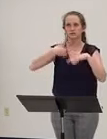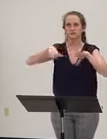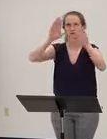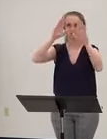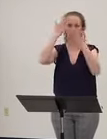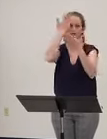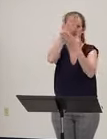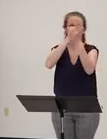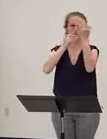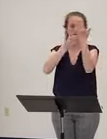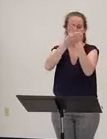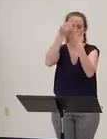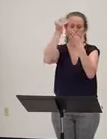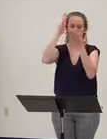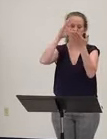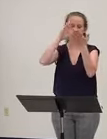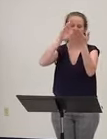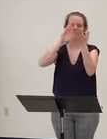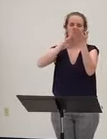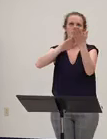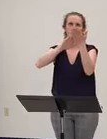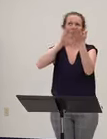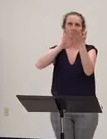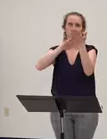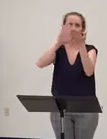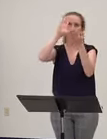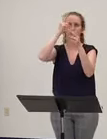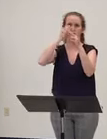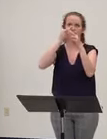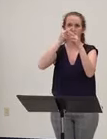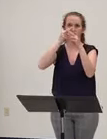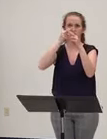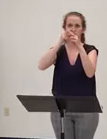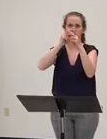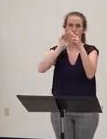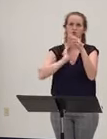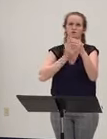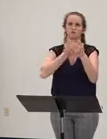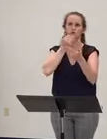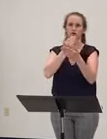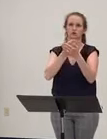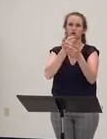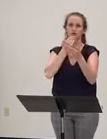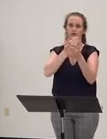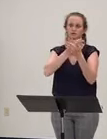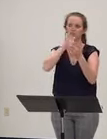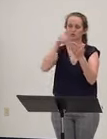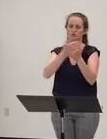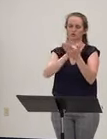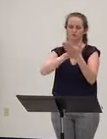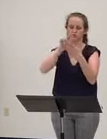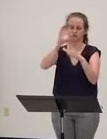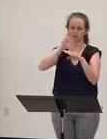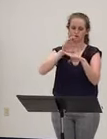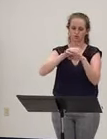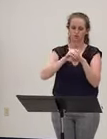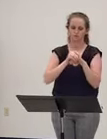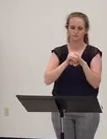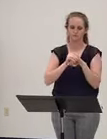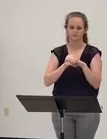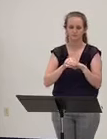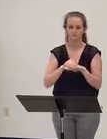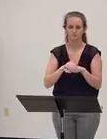Lord accept the sacrifice at your hands for the praise and glory of his name, for our good and the good of all his holy